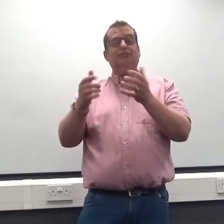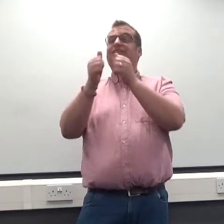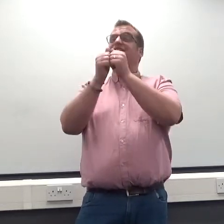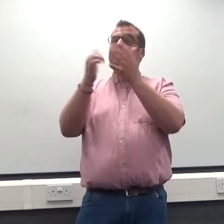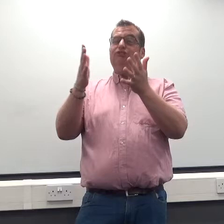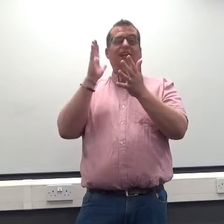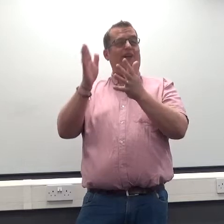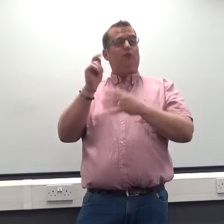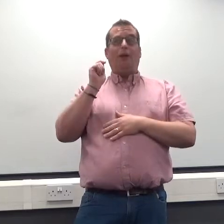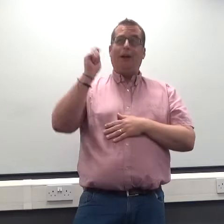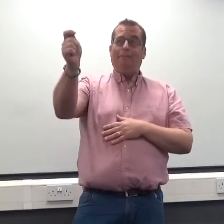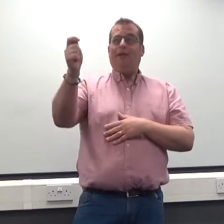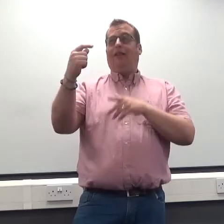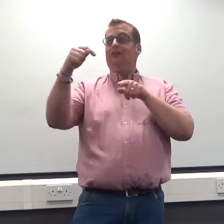check my English.